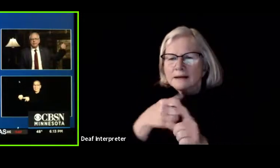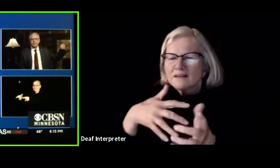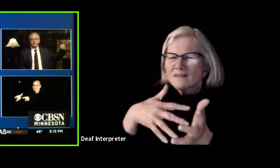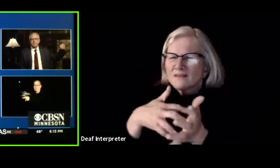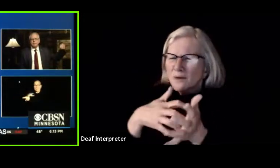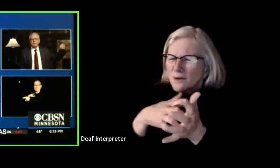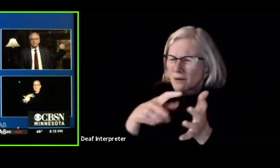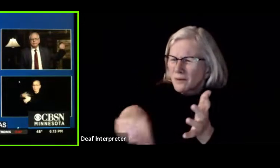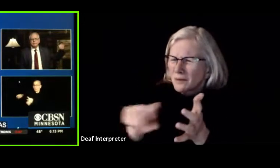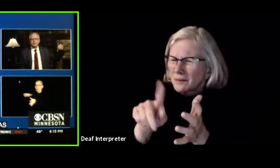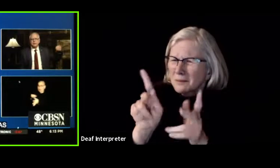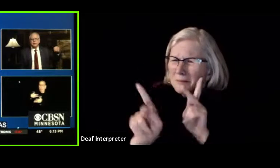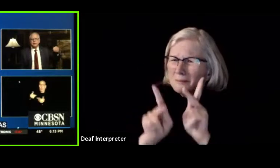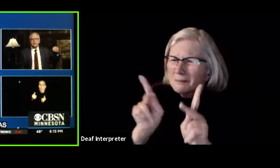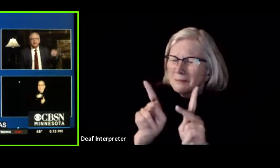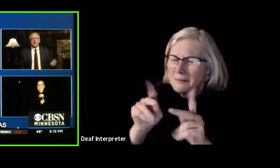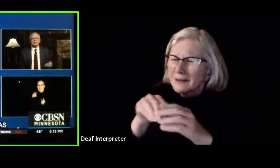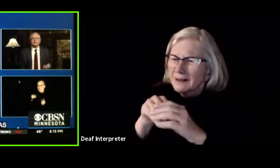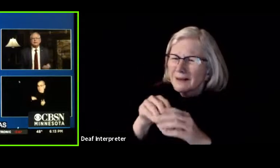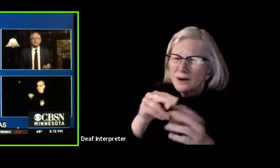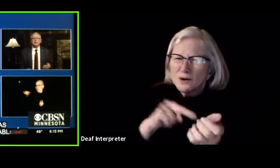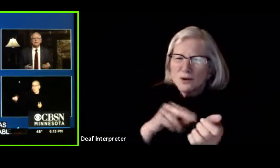up, the